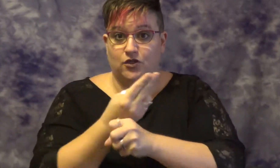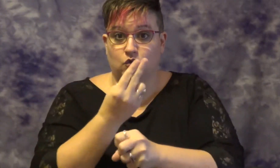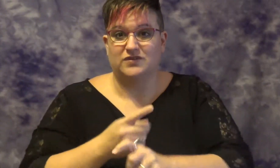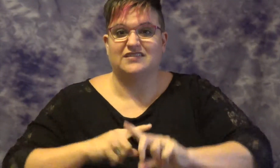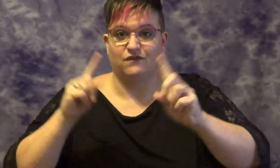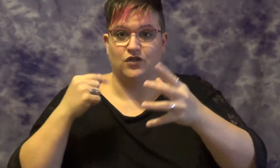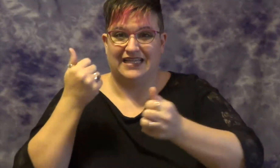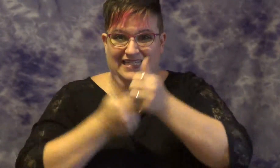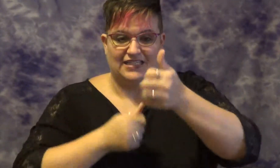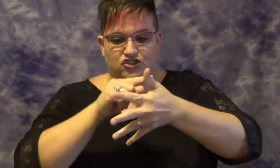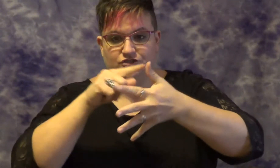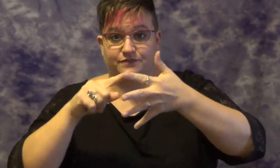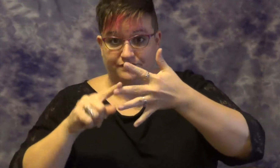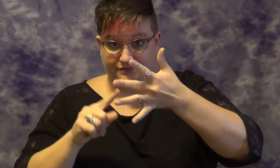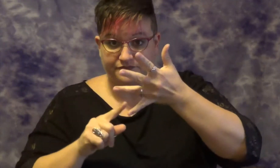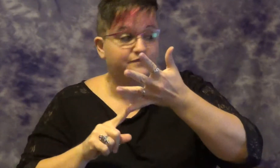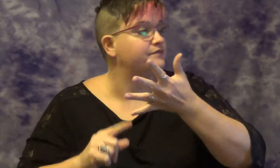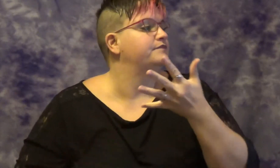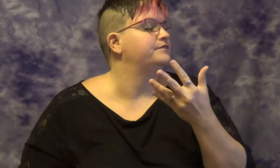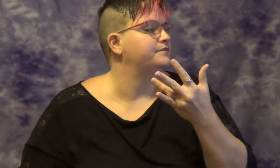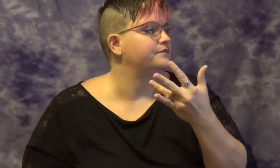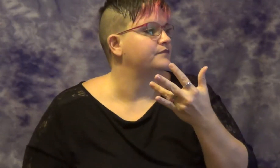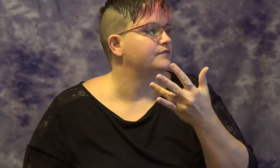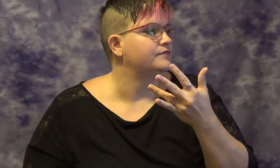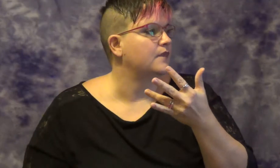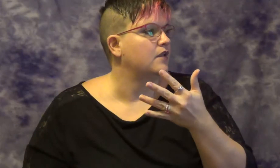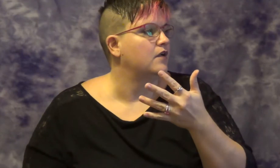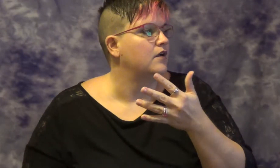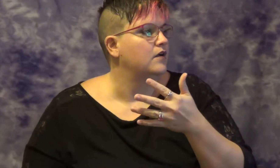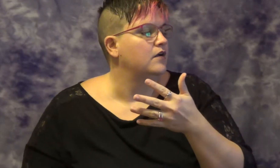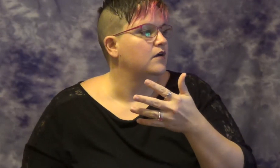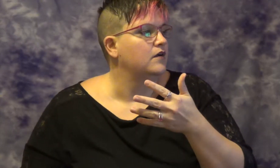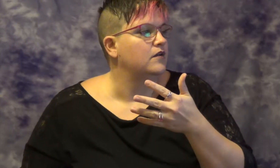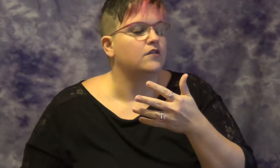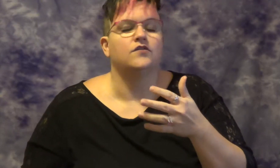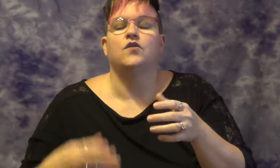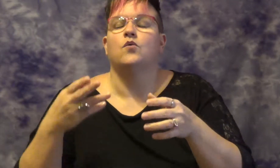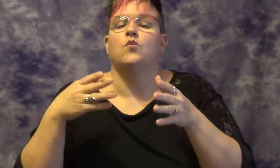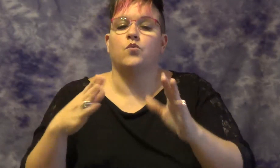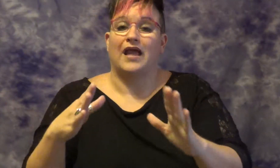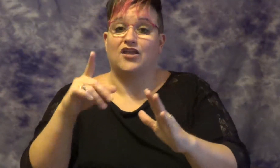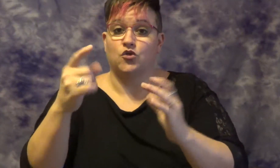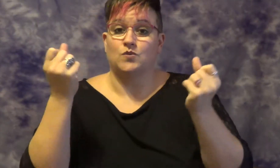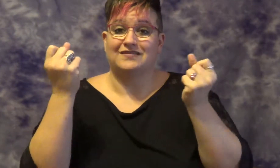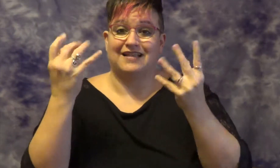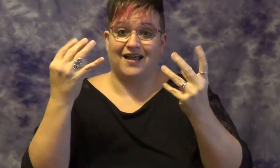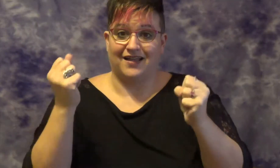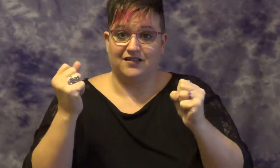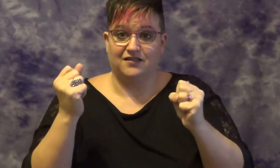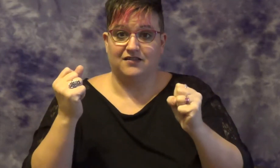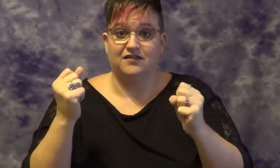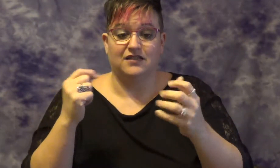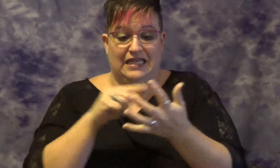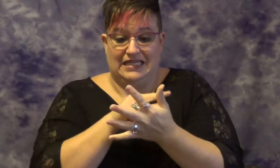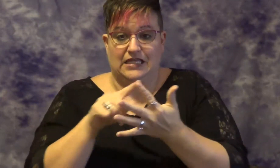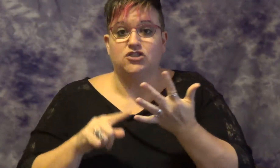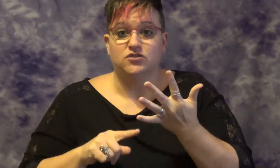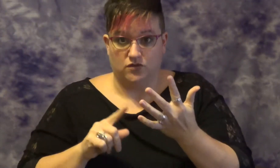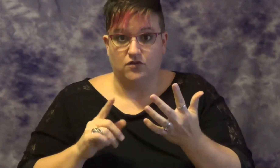choices and the vocabulary that you'll use in each setting or each register. It also will show